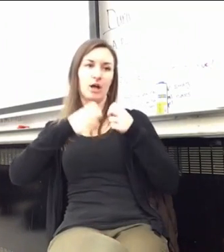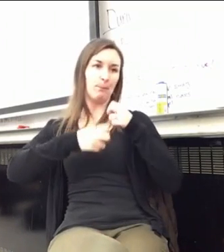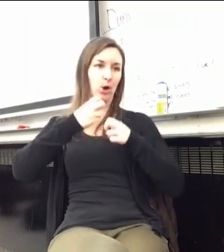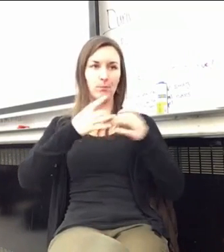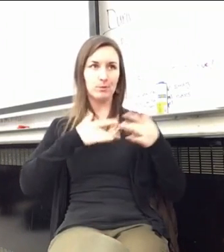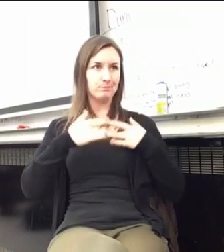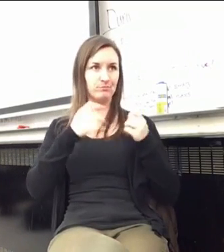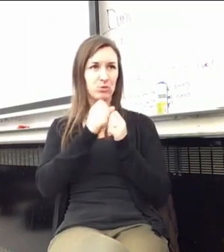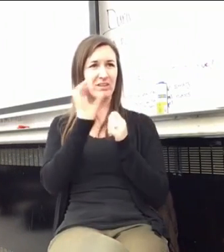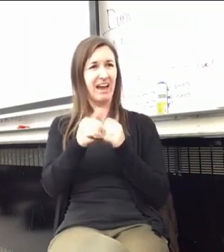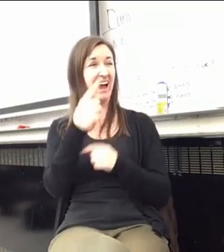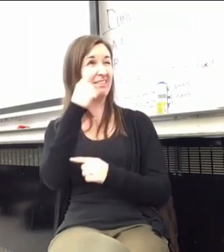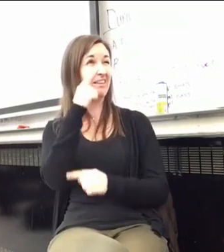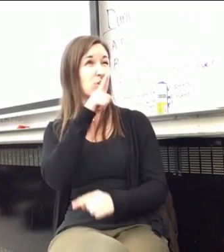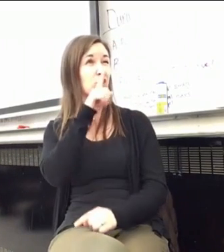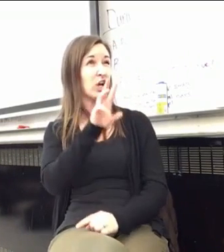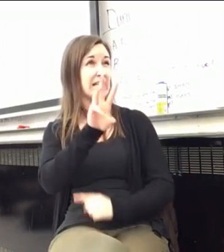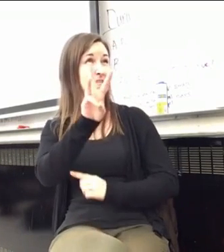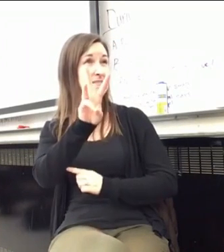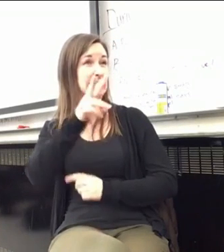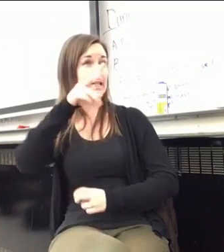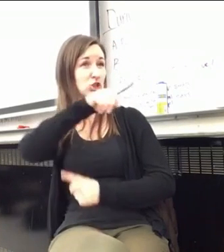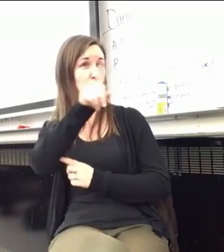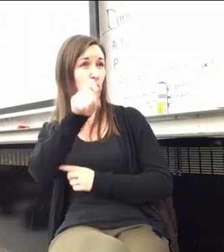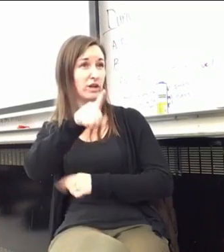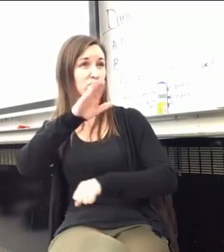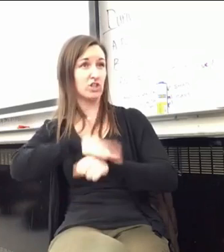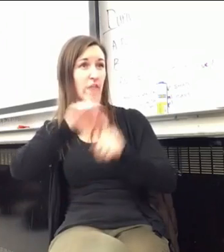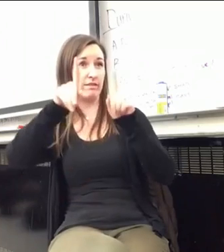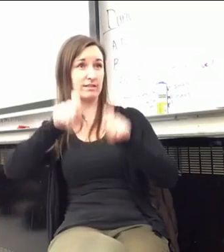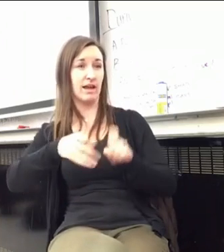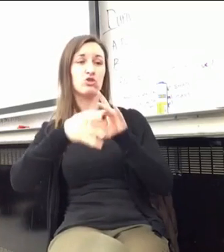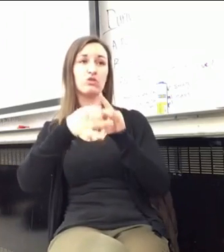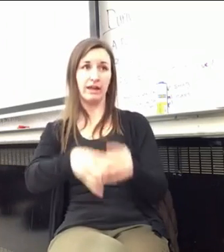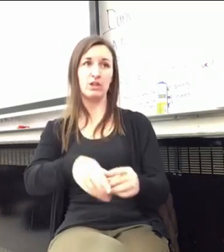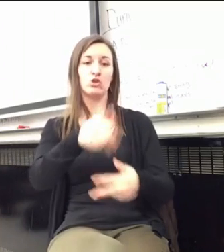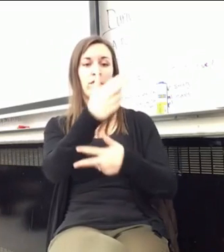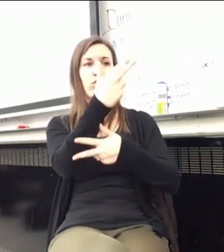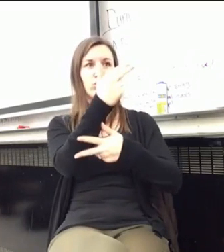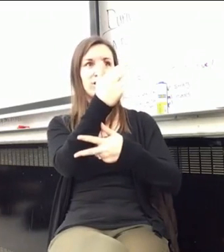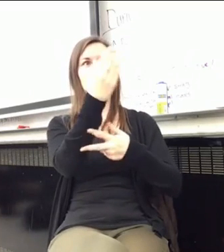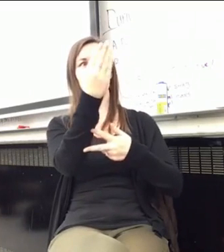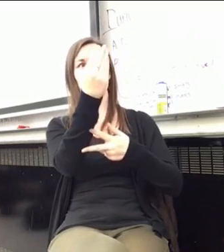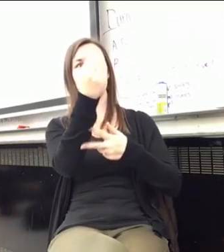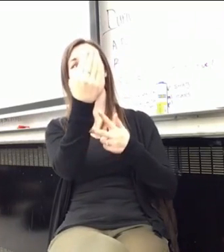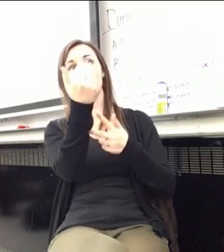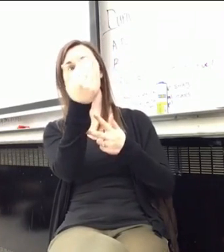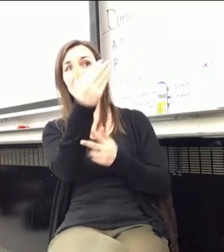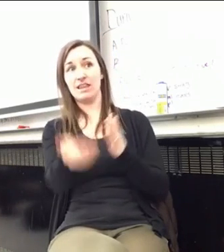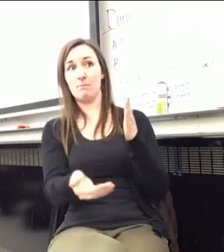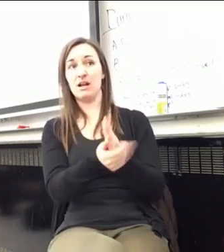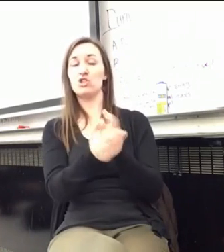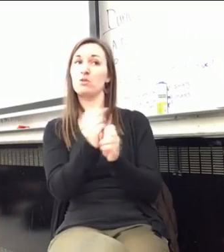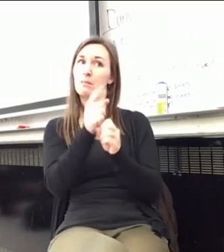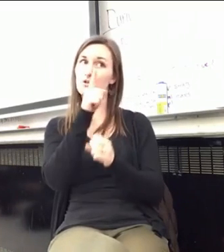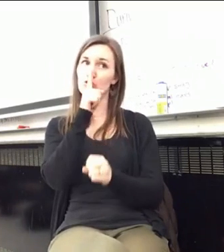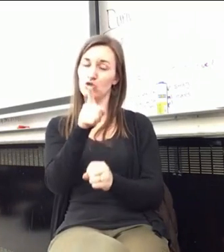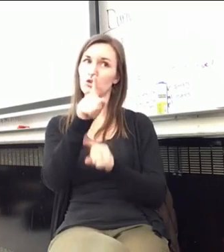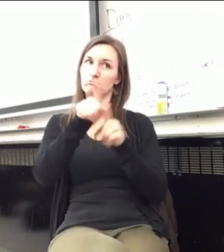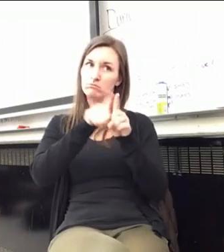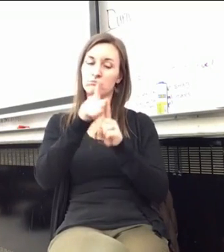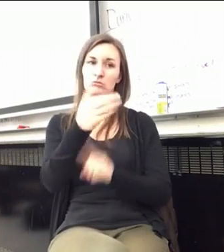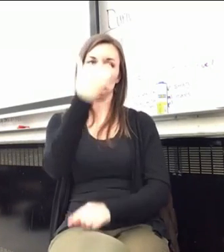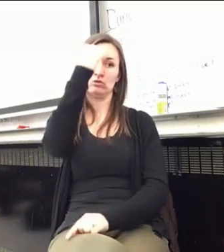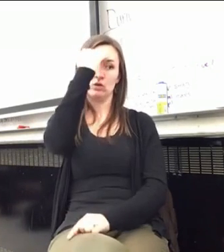6 questions on the test about either the 13th, 14th, or 15th Amendment. So make sure that you know those, okay? So heading back to the front.